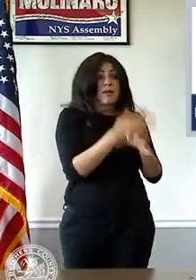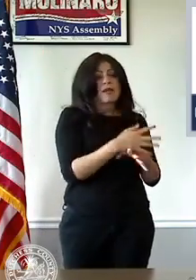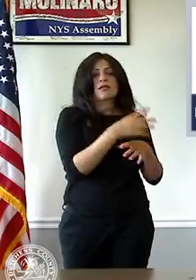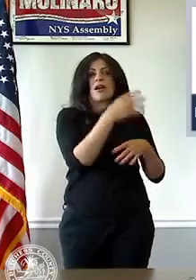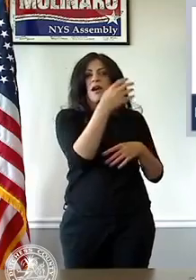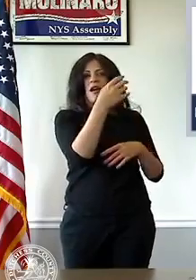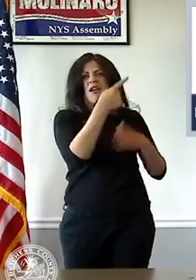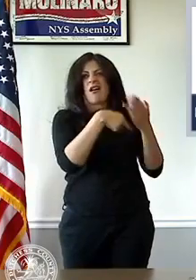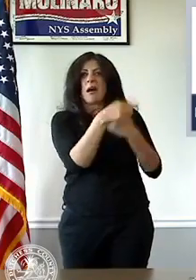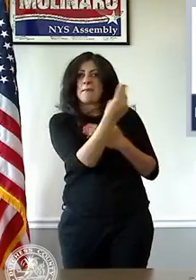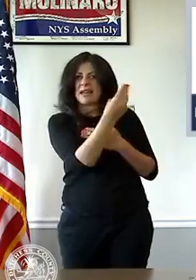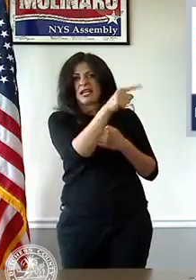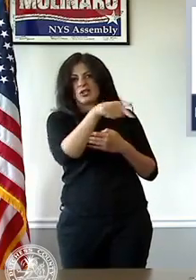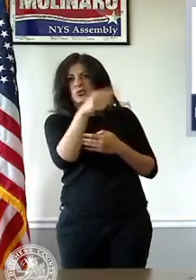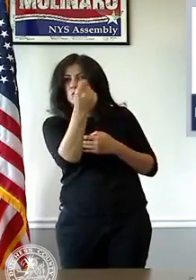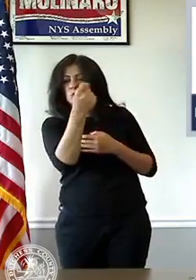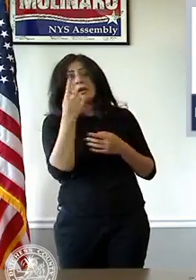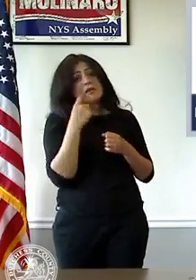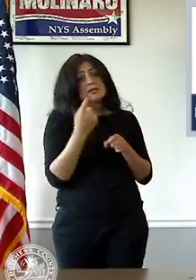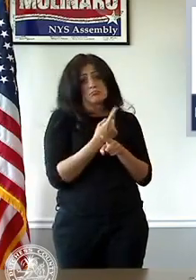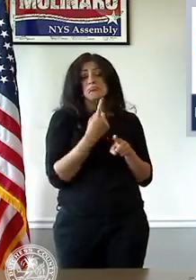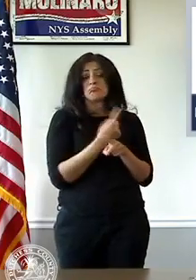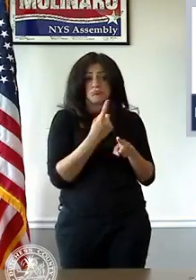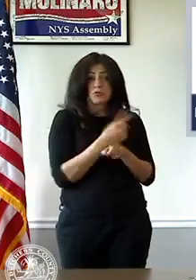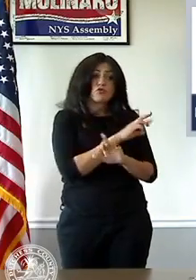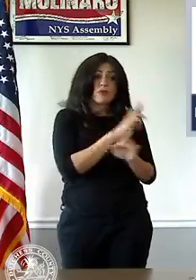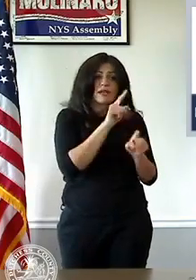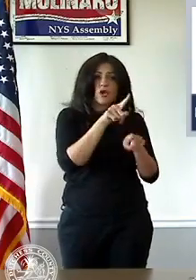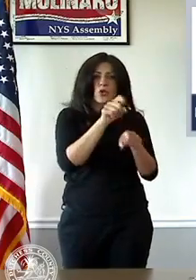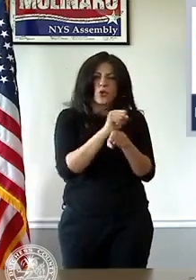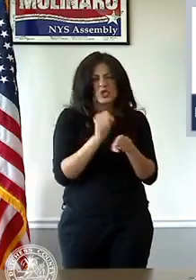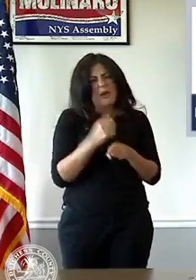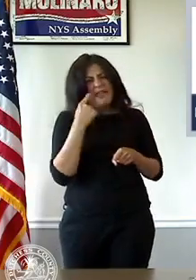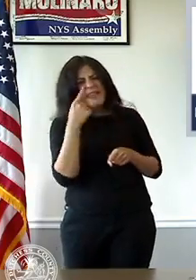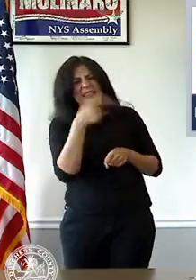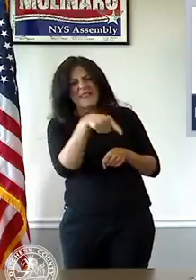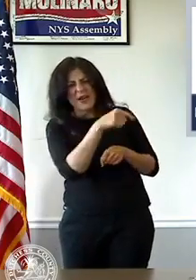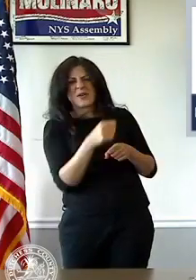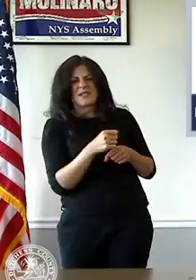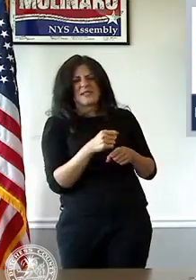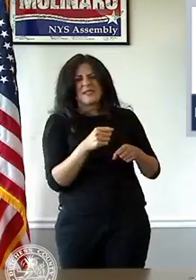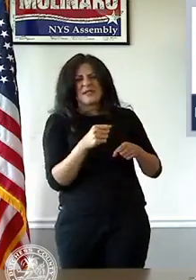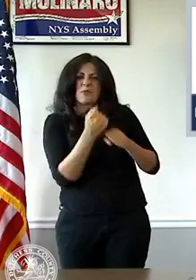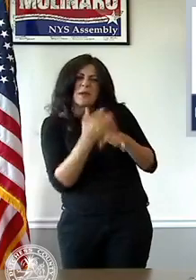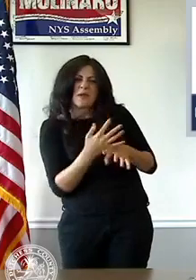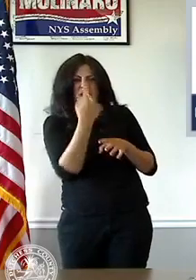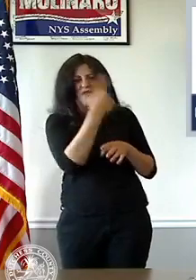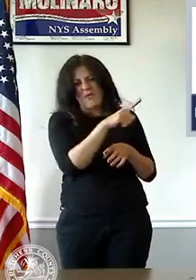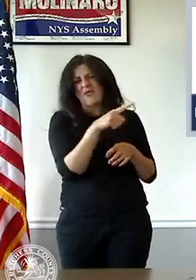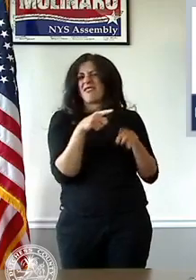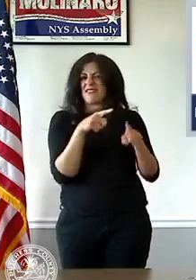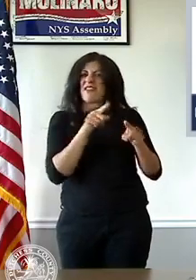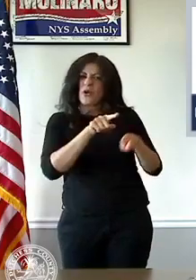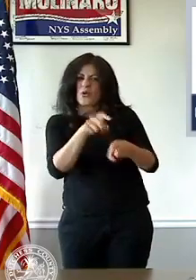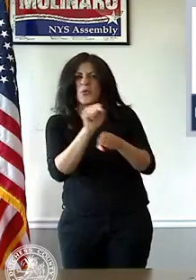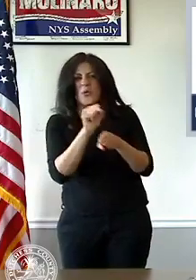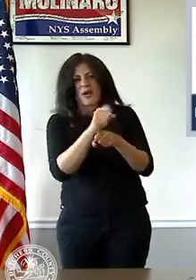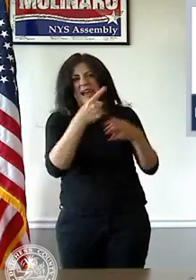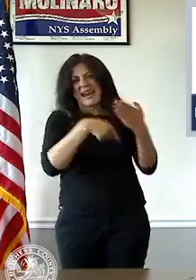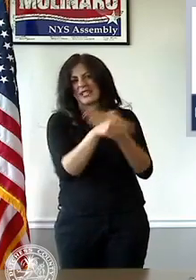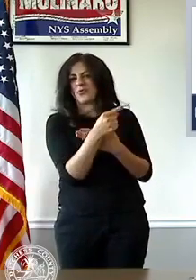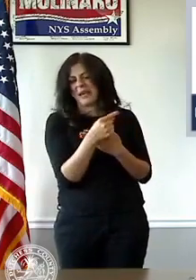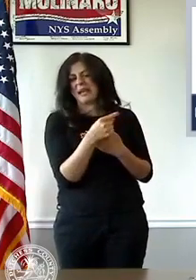Tuesday is appropriate. And I'm guessing that that's what they're preparing for, the concept that by Tuesday you'll be opening into this